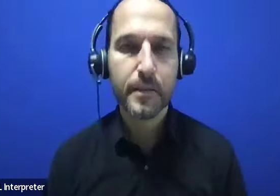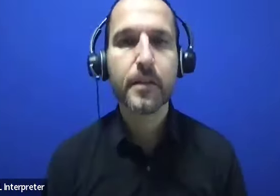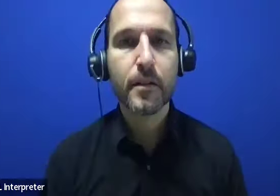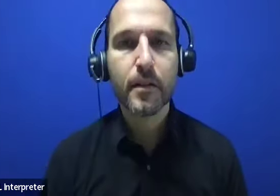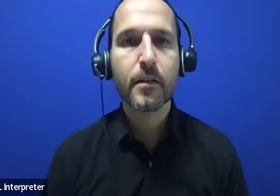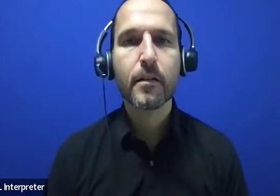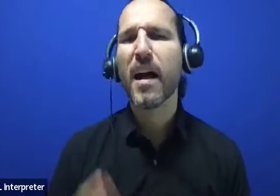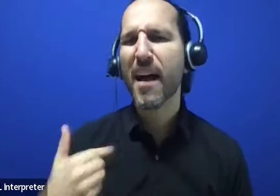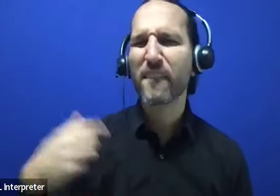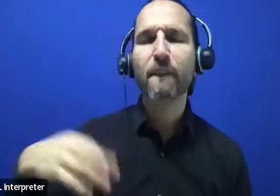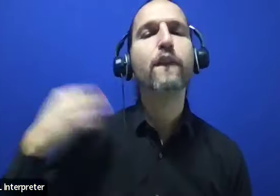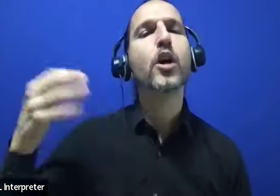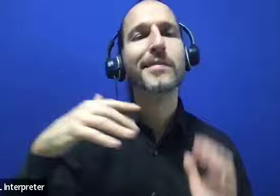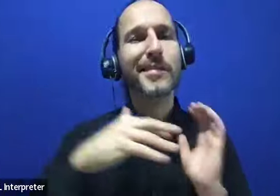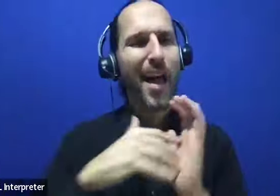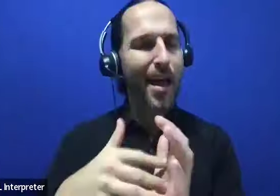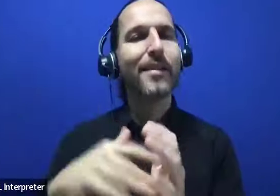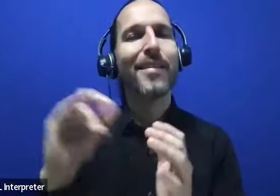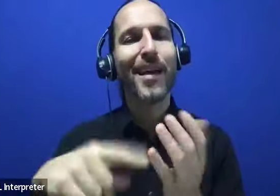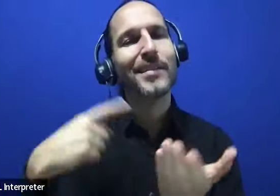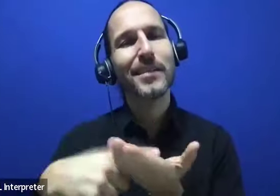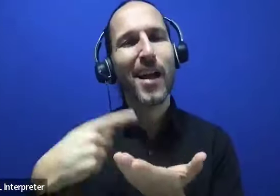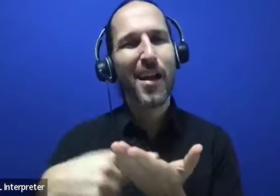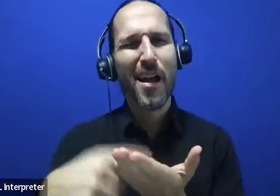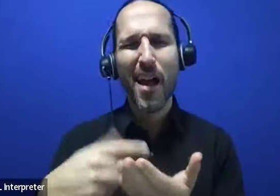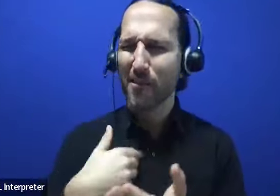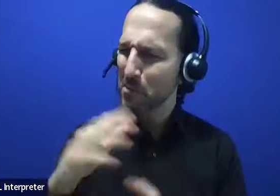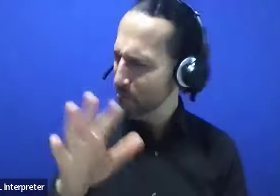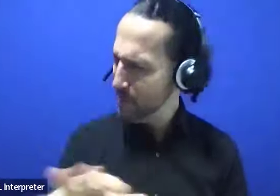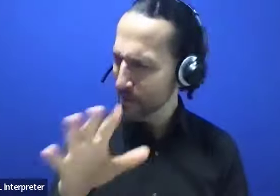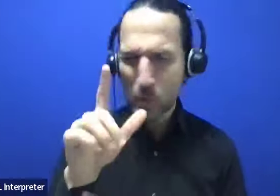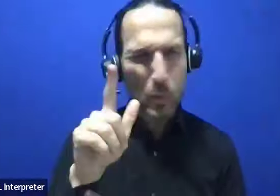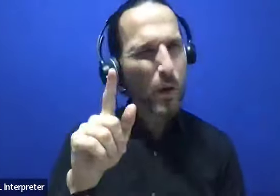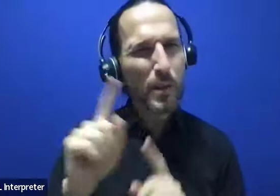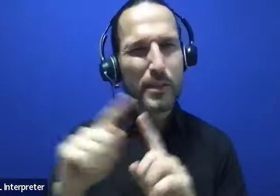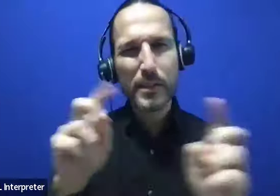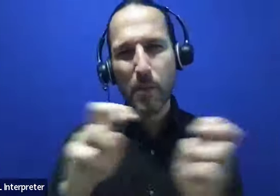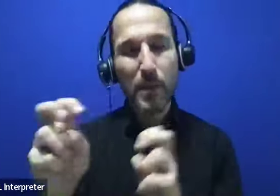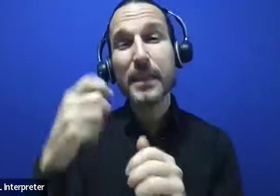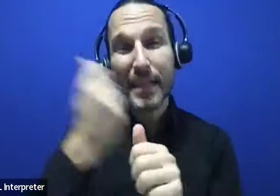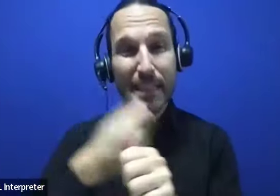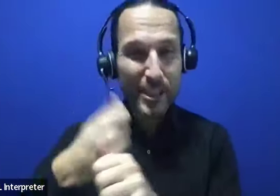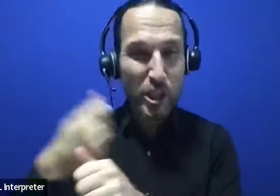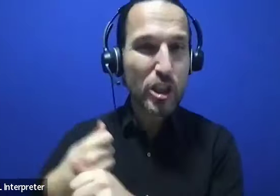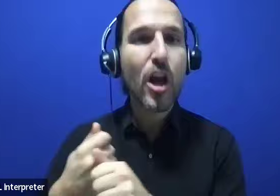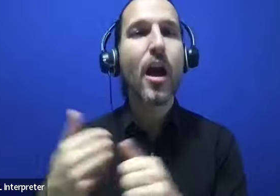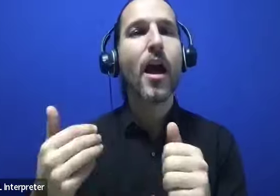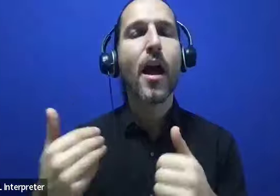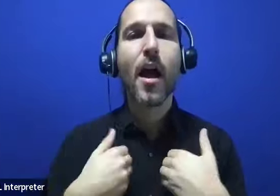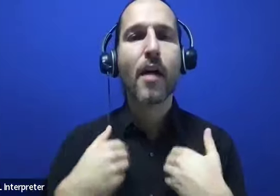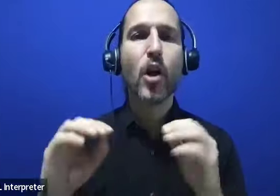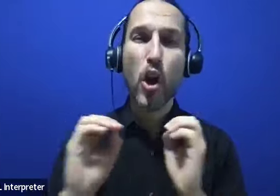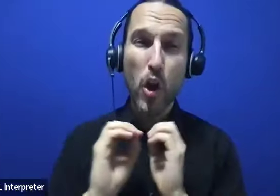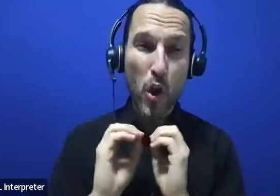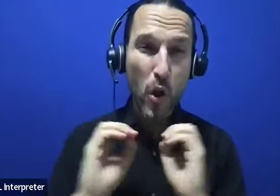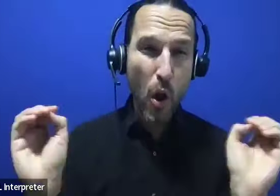There was a French study early on where they had, I think, 21 subjects, and every single one of them had no sense of